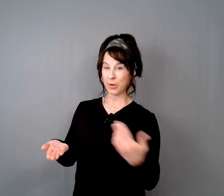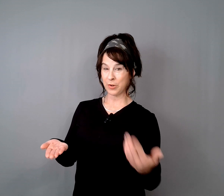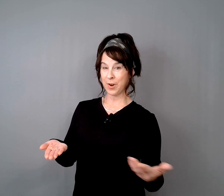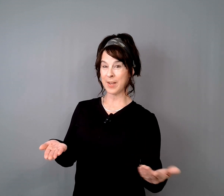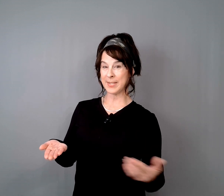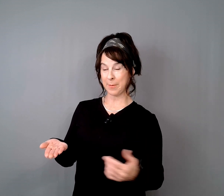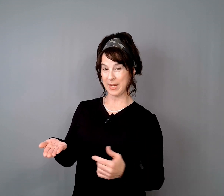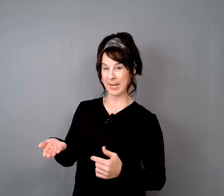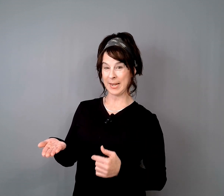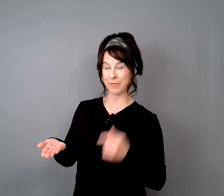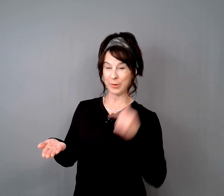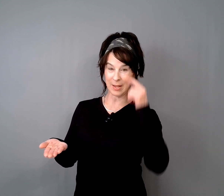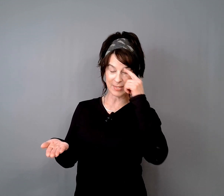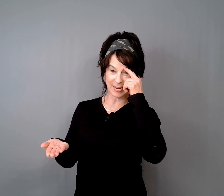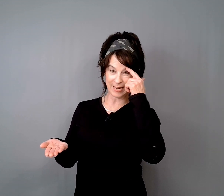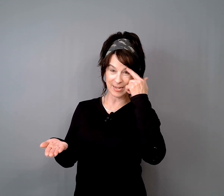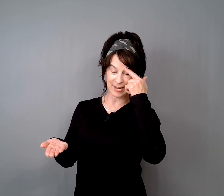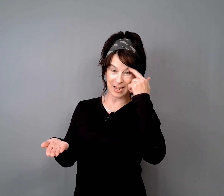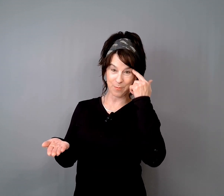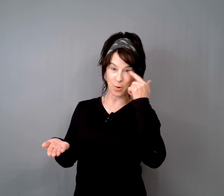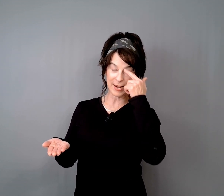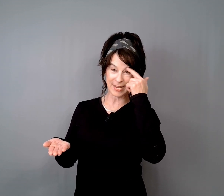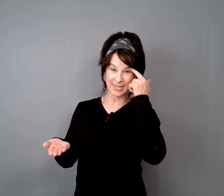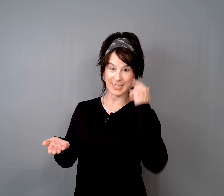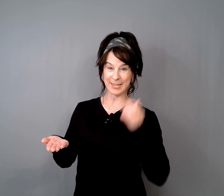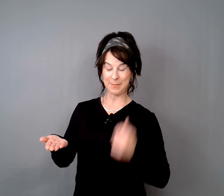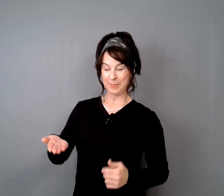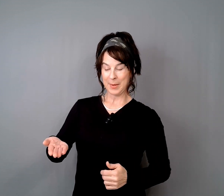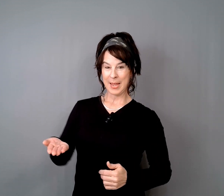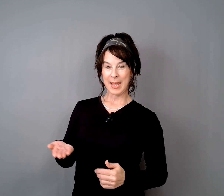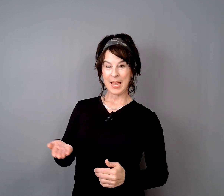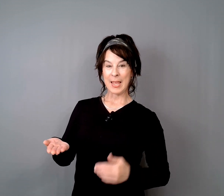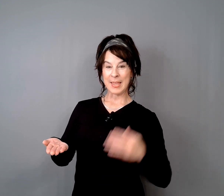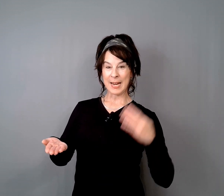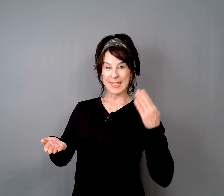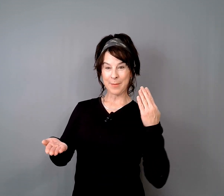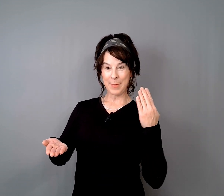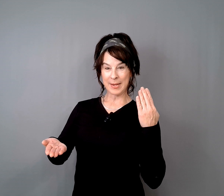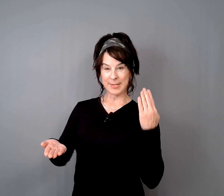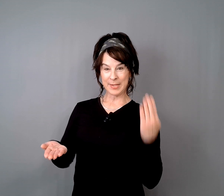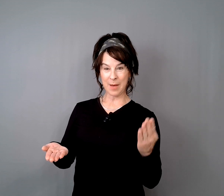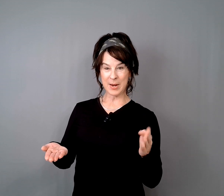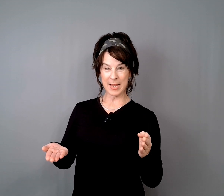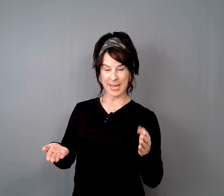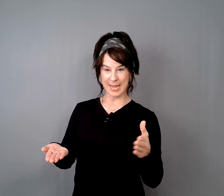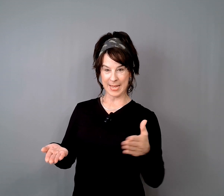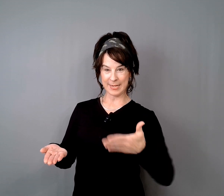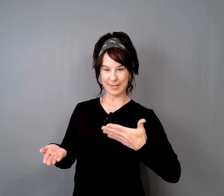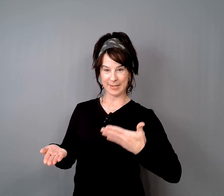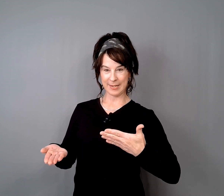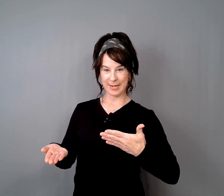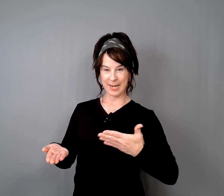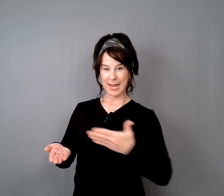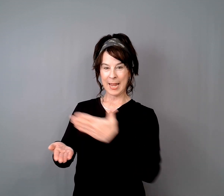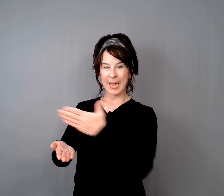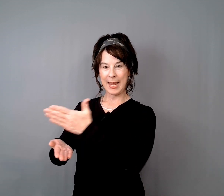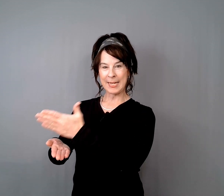your non-dominant hand if you're left-handed. I'm right-handed. Then I take my dominant hand, and it's